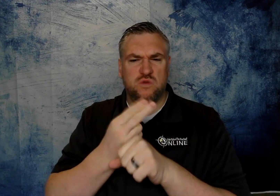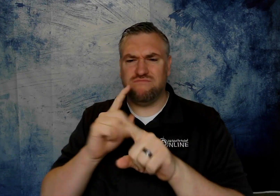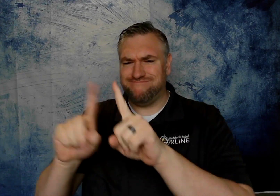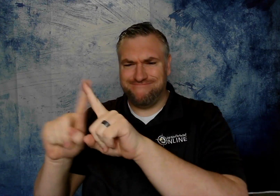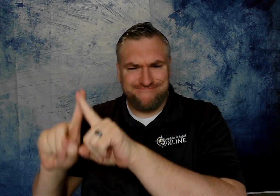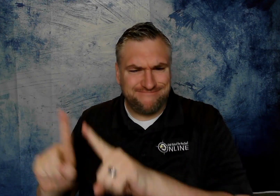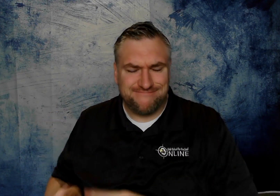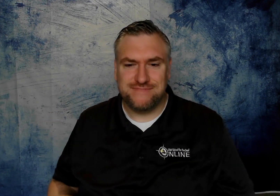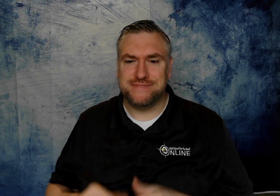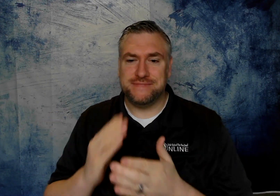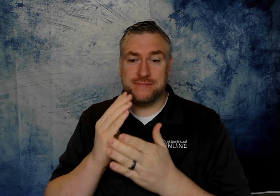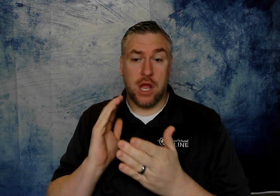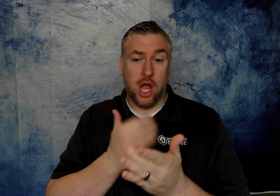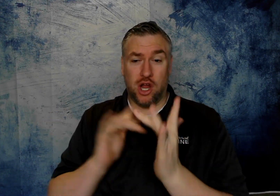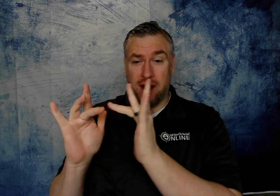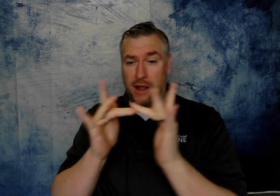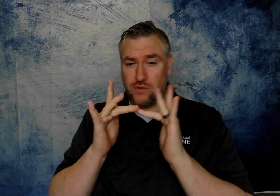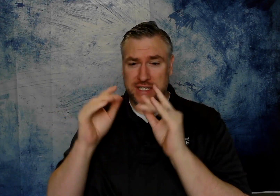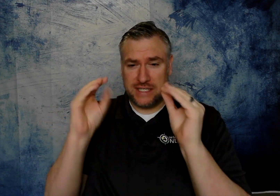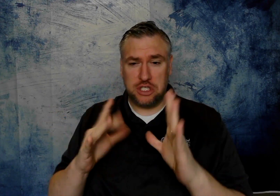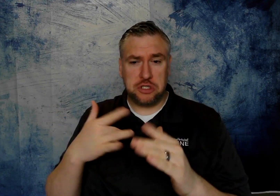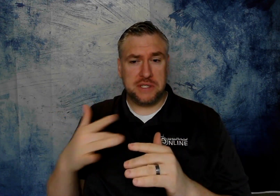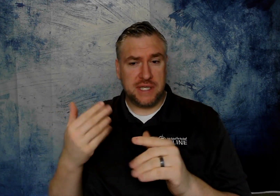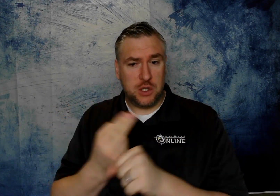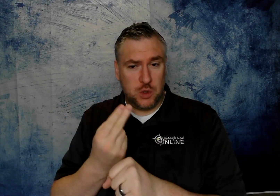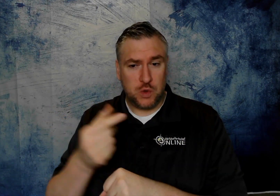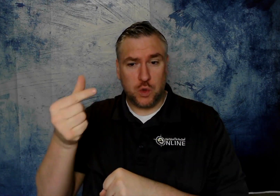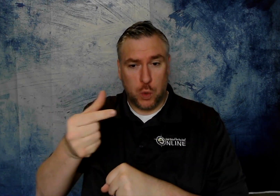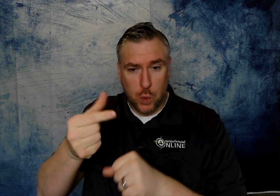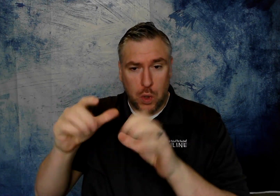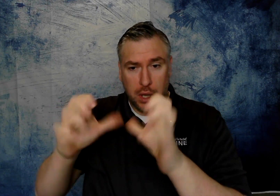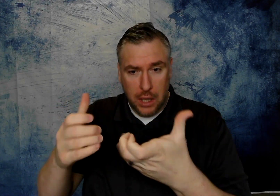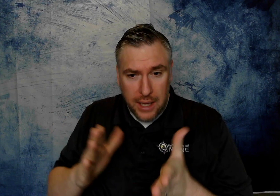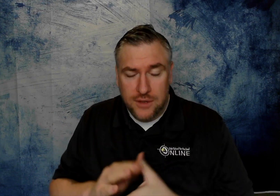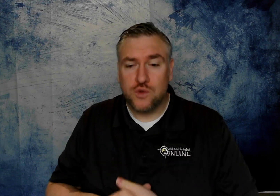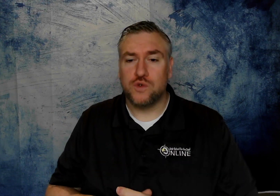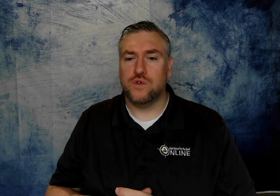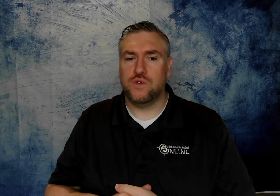Now, some schools use different kinds. Our outreach teachers tend to use Google Classroom.